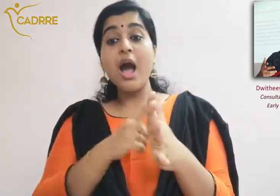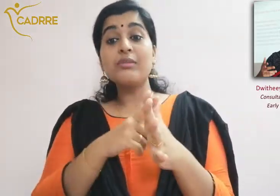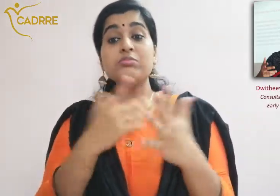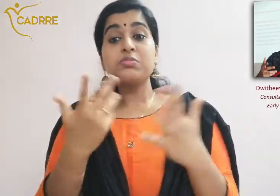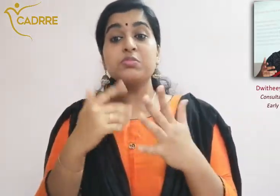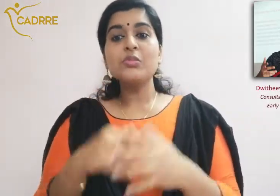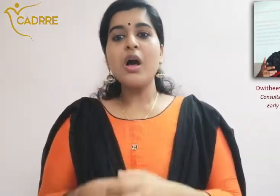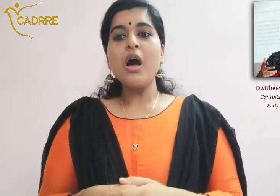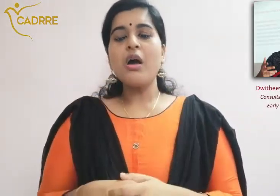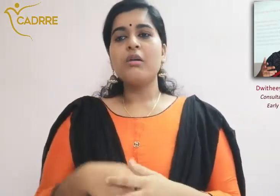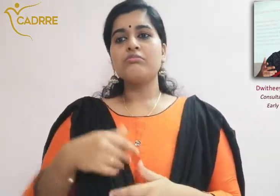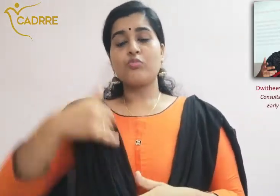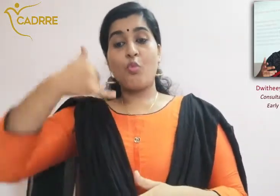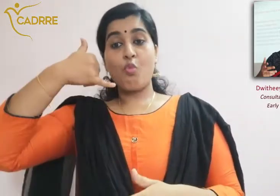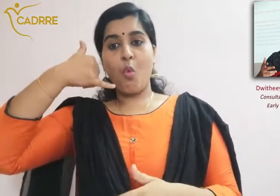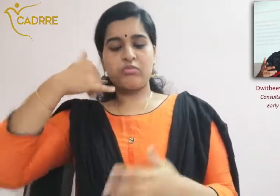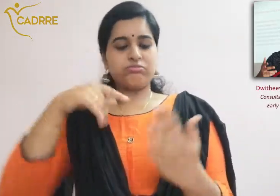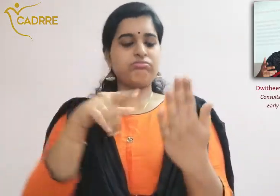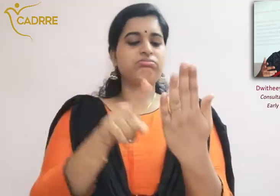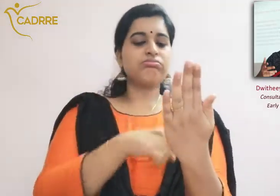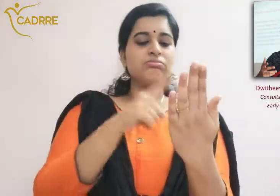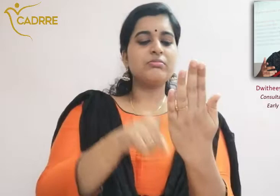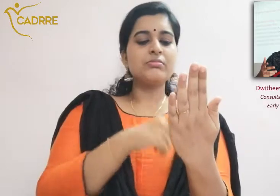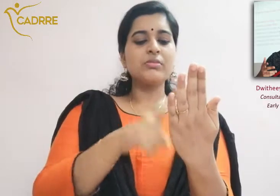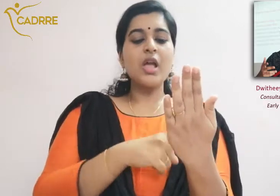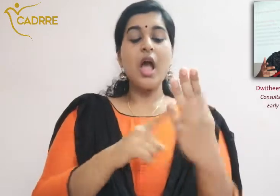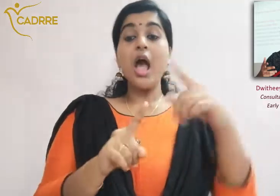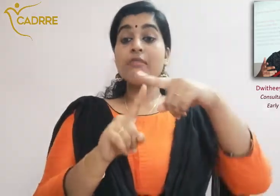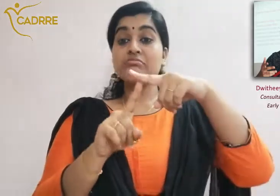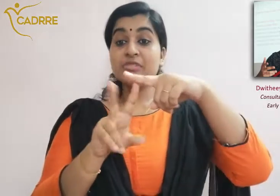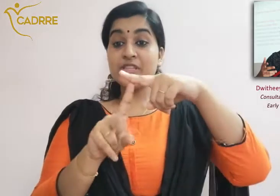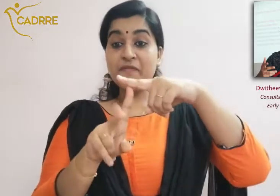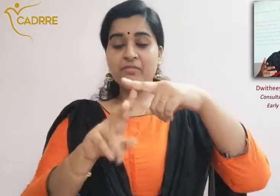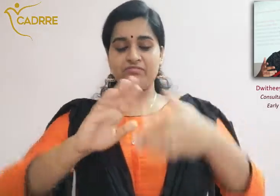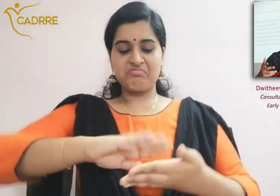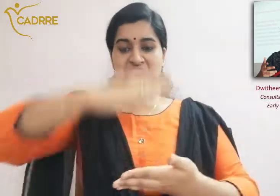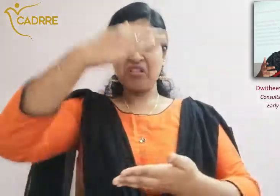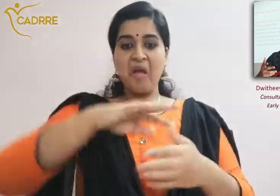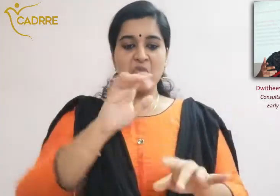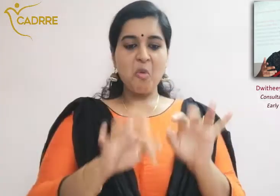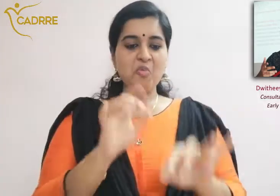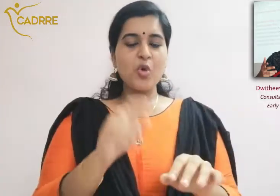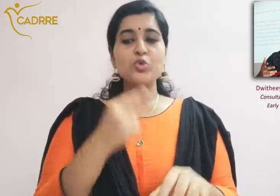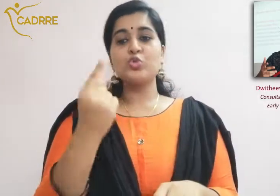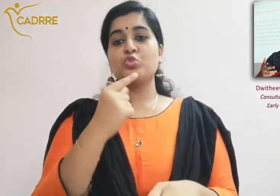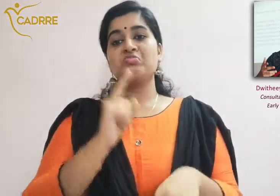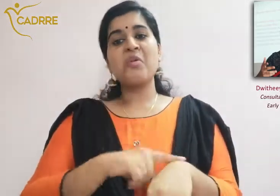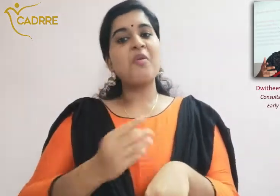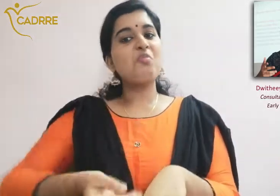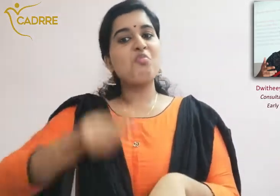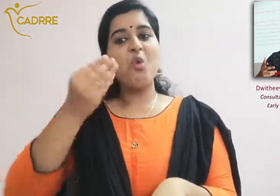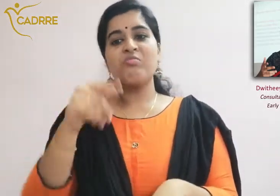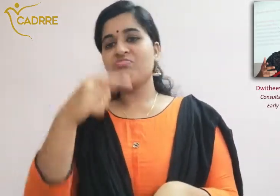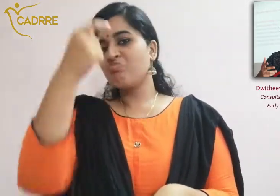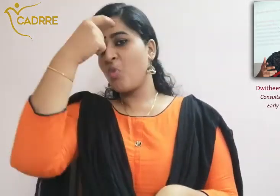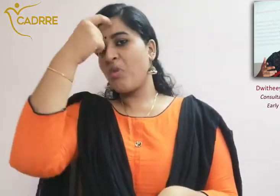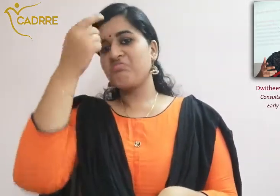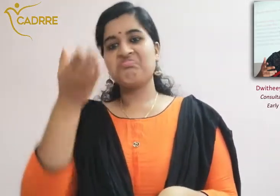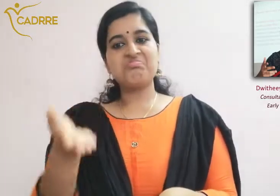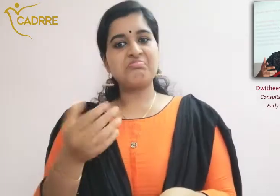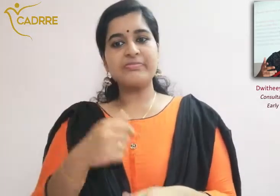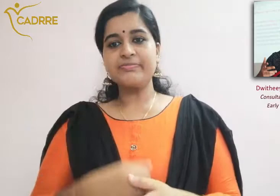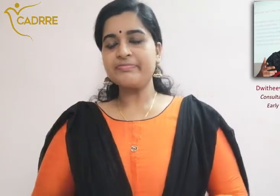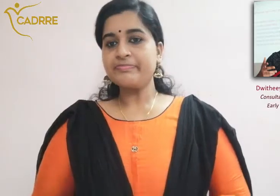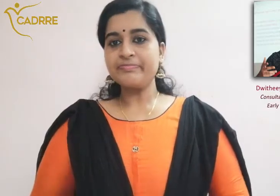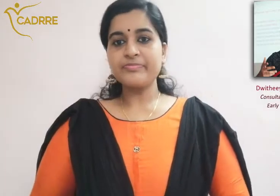night sleep is the excess screen time or even abuse of gadgets like mobile, laptop,